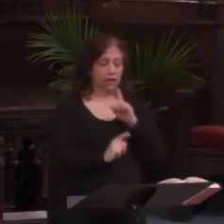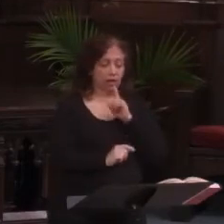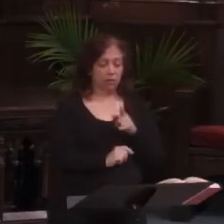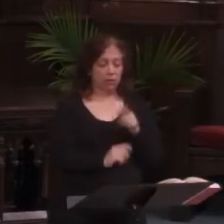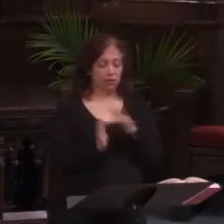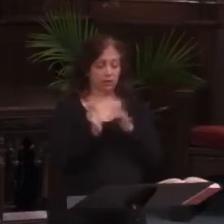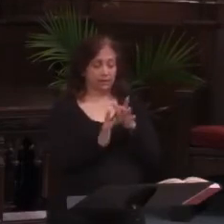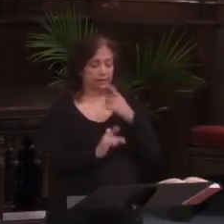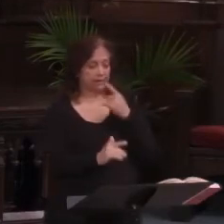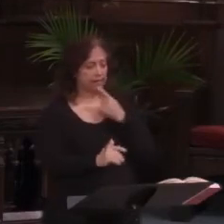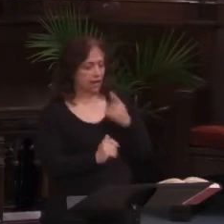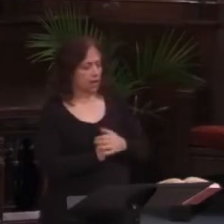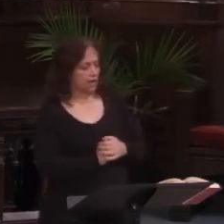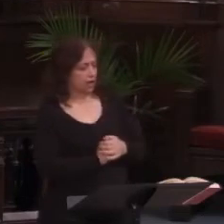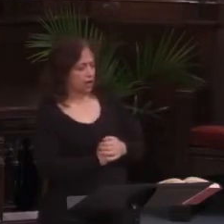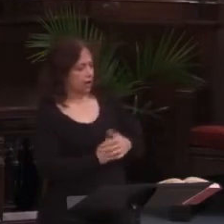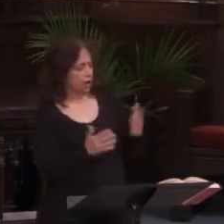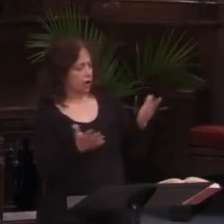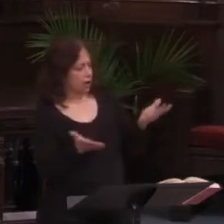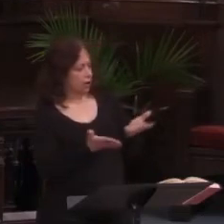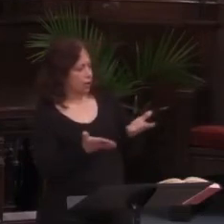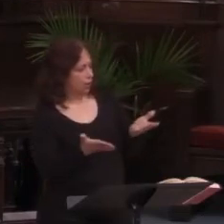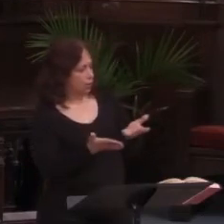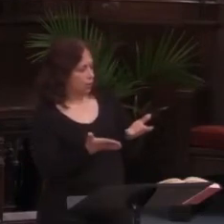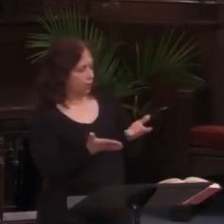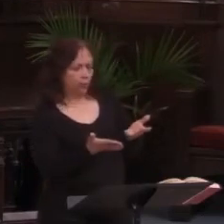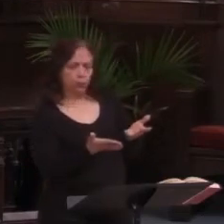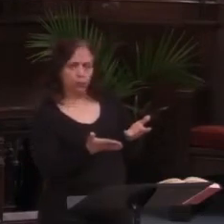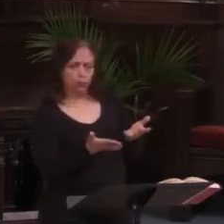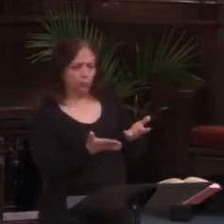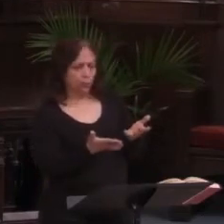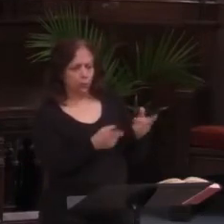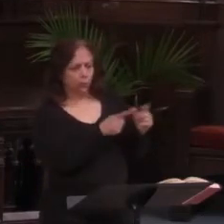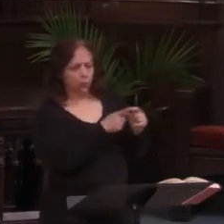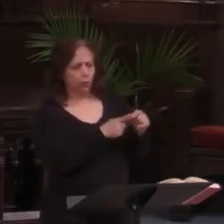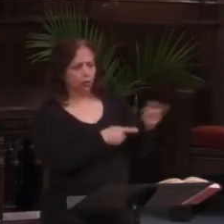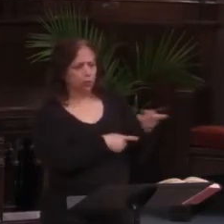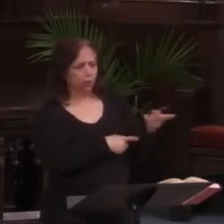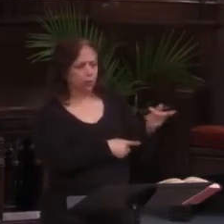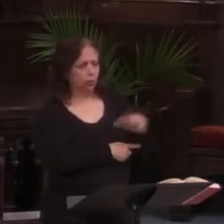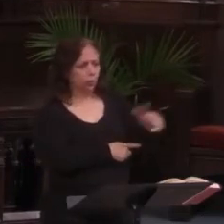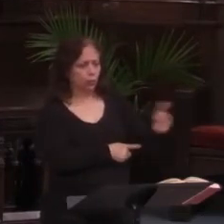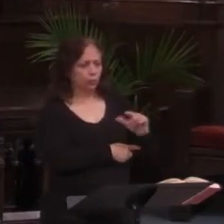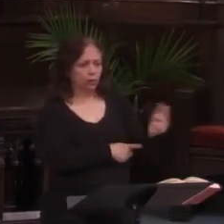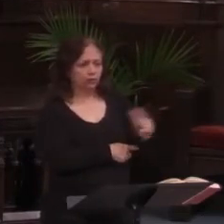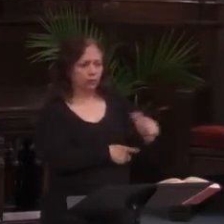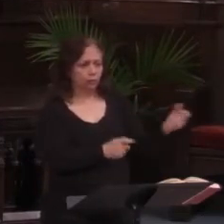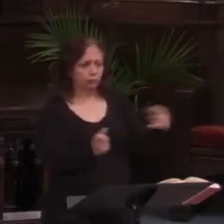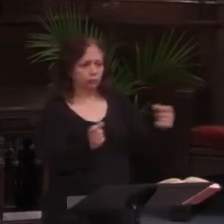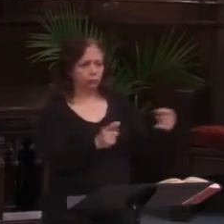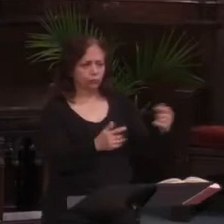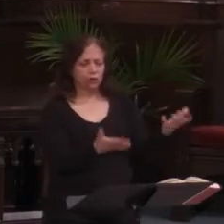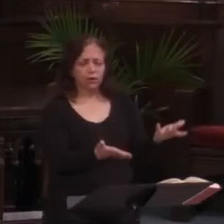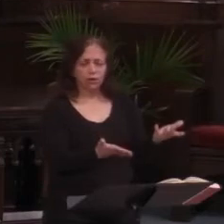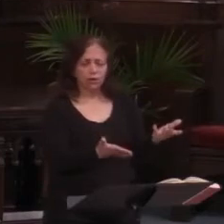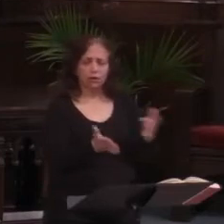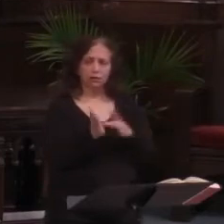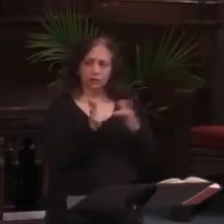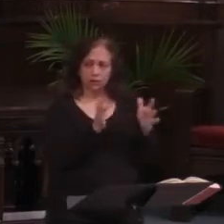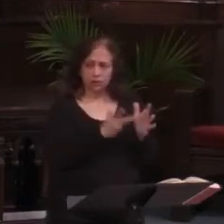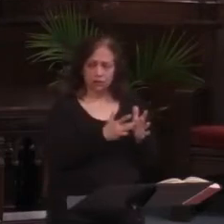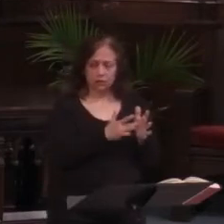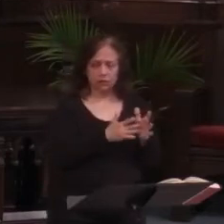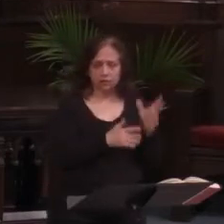says, "What are these words that you have been pitching back and forth to each other?" Jesus journeys with